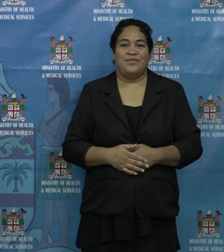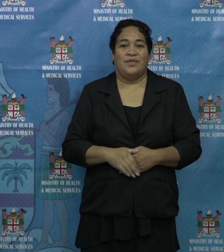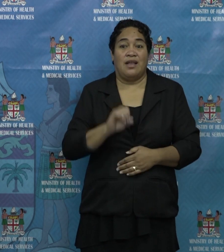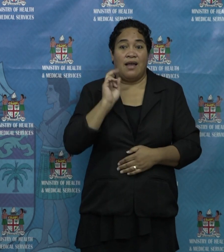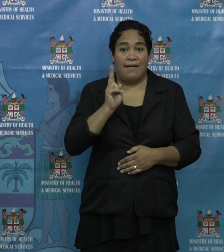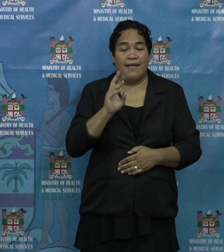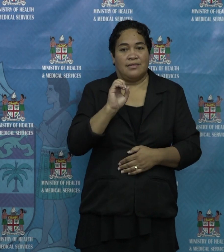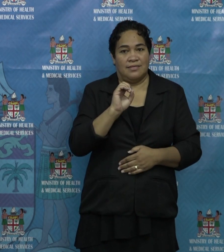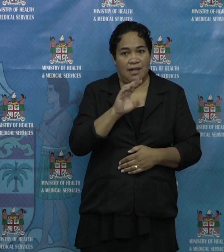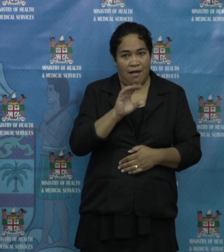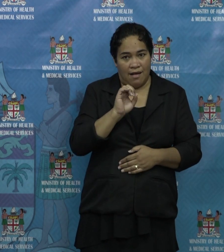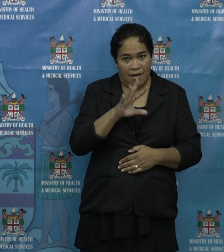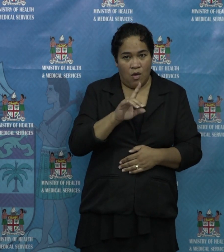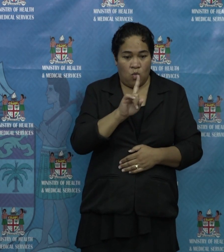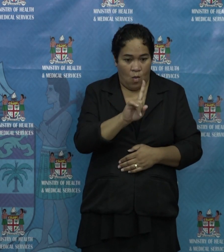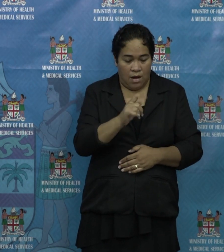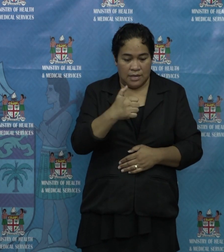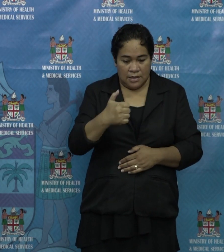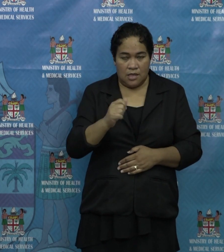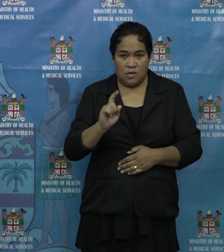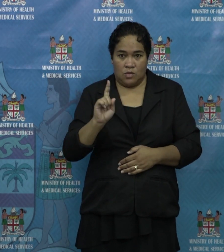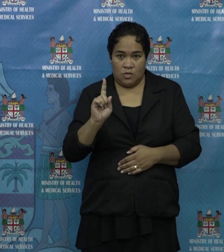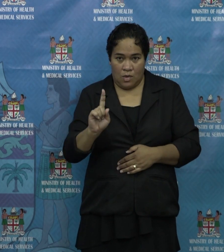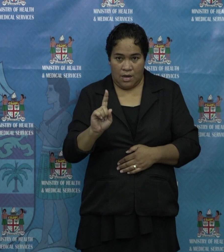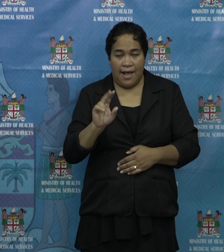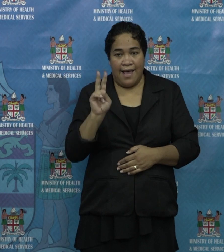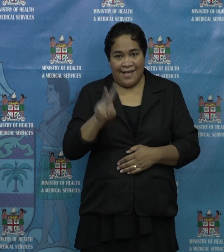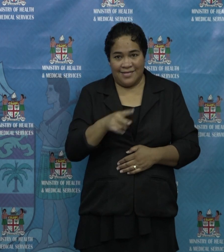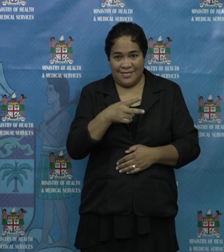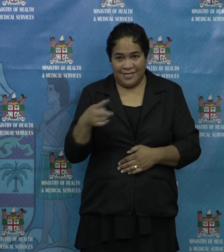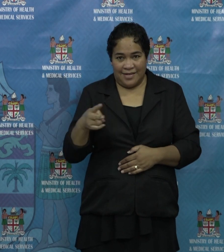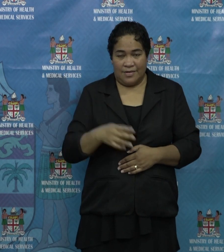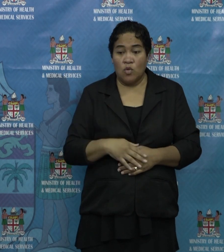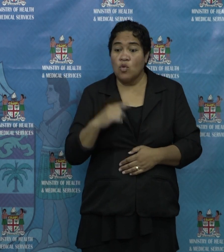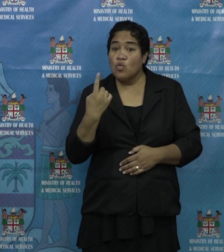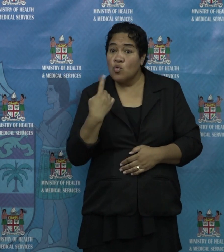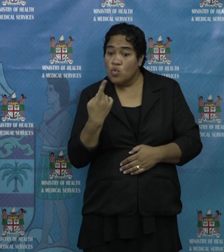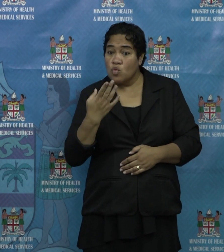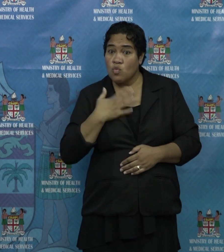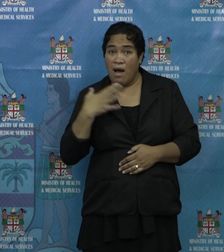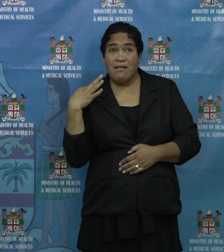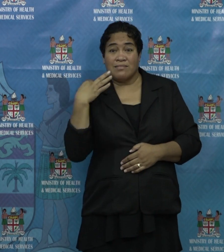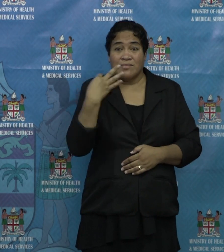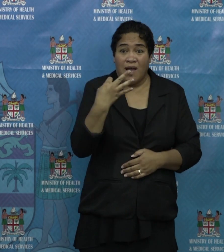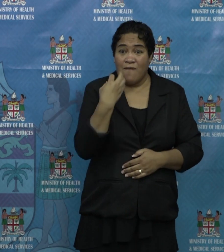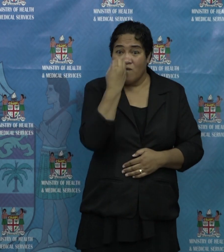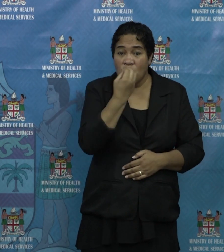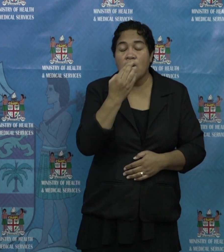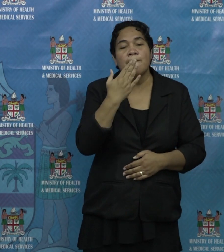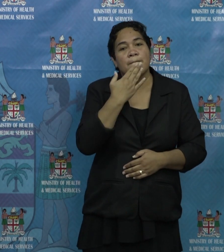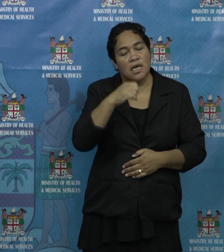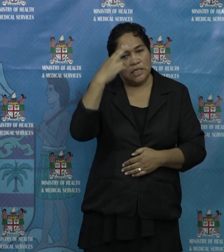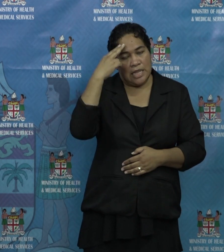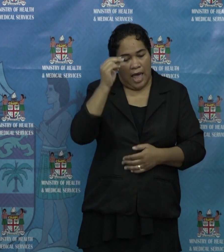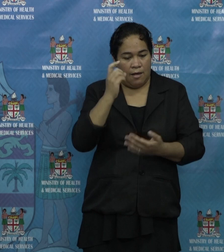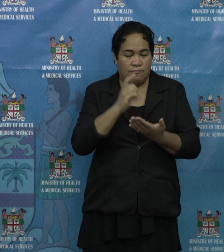*161#. That's the number to call if you need food supply. Applicants must provide their name and other details, including